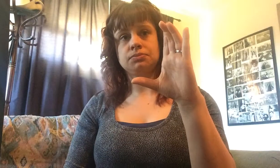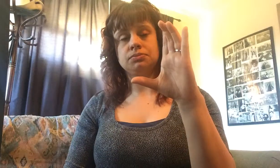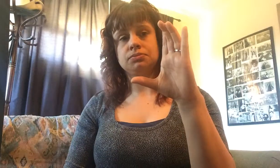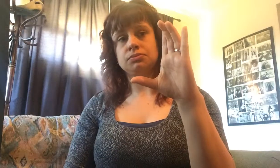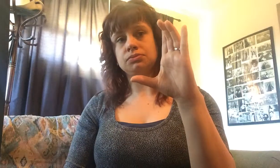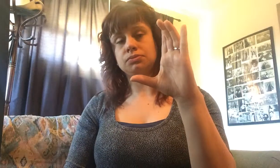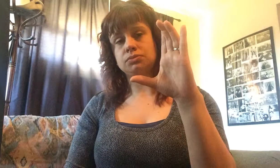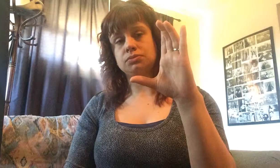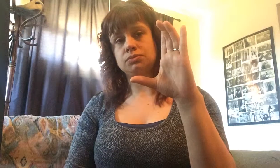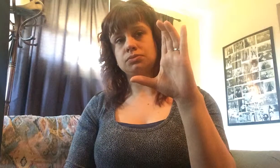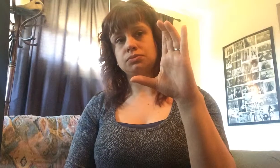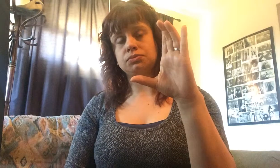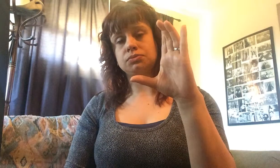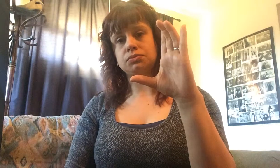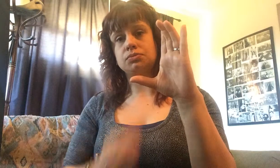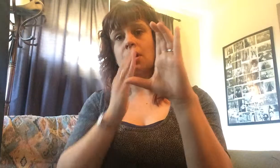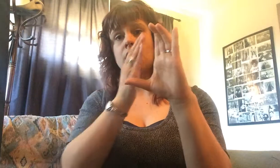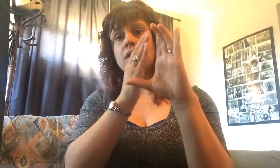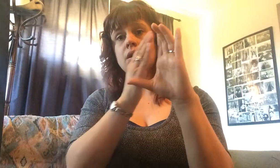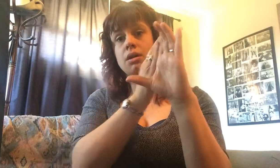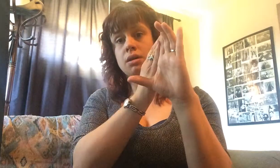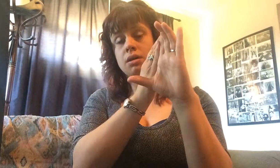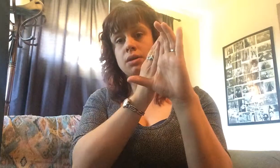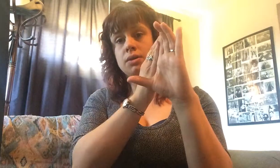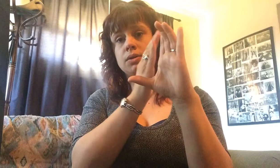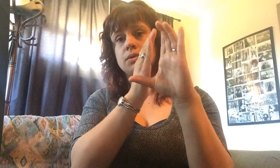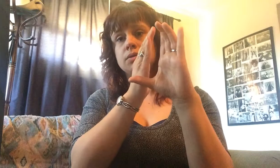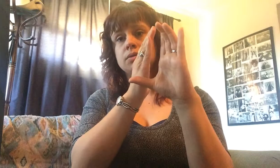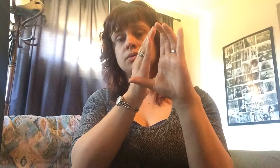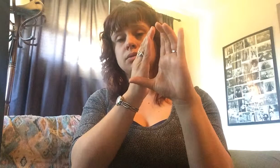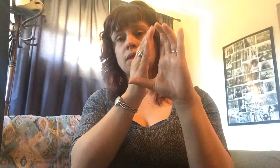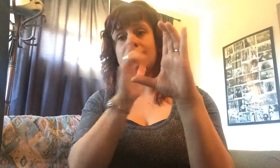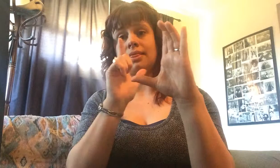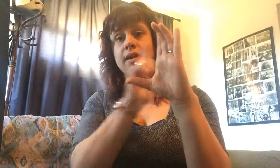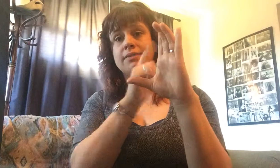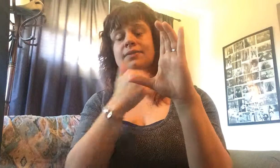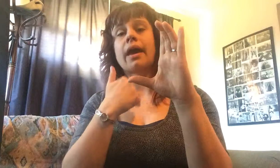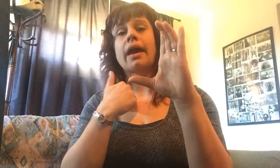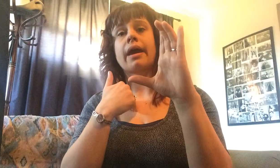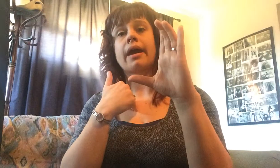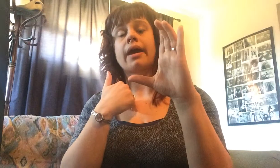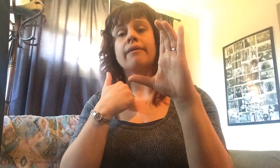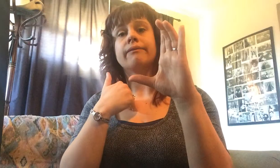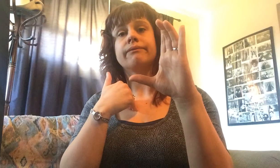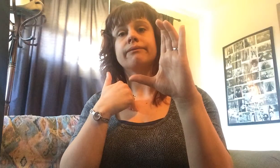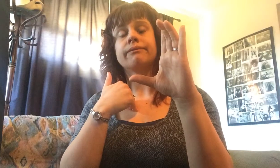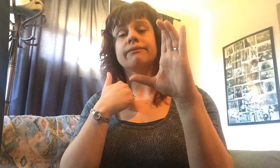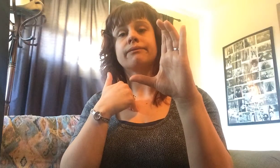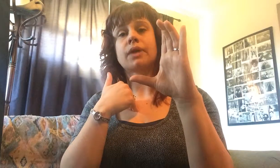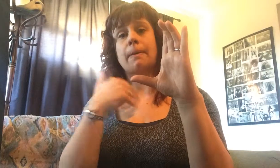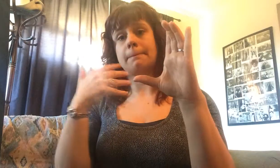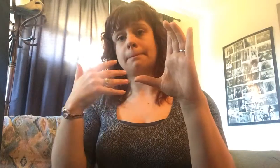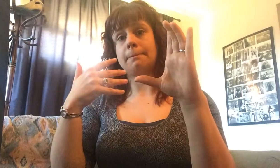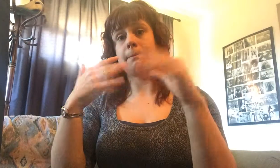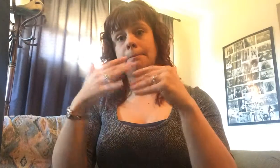The left hand side of the heart is always going to carry the oxygenated blood. Oxygenated blood,